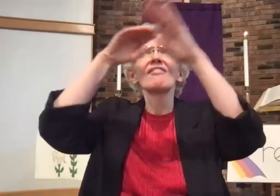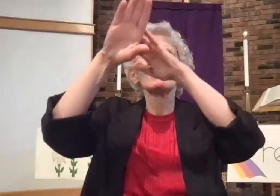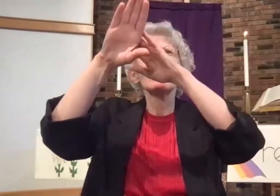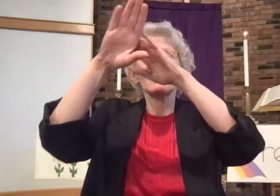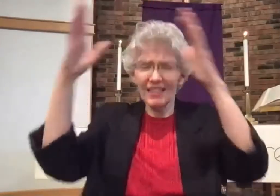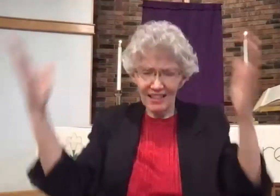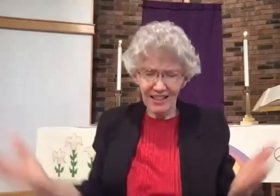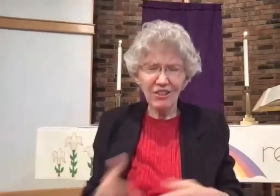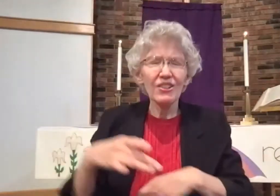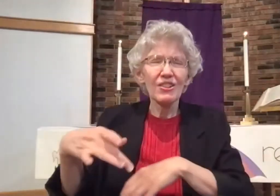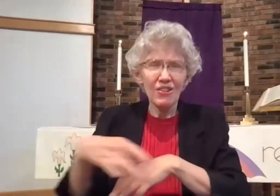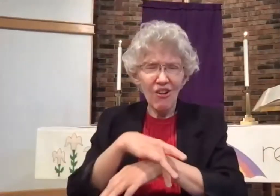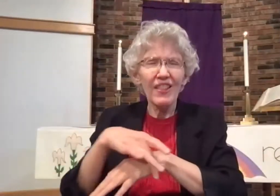wonders on the earth below.